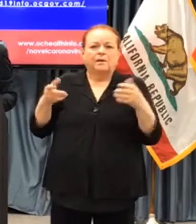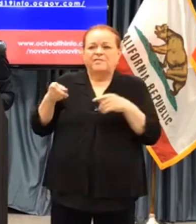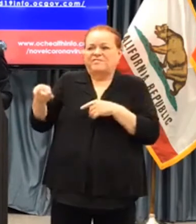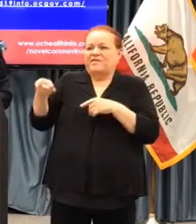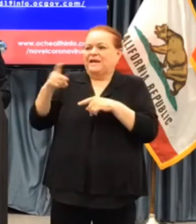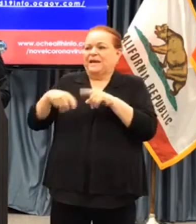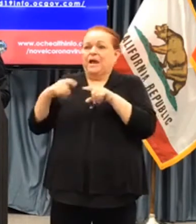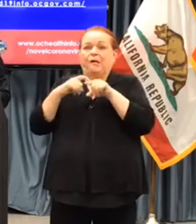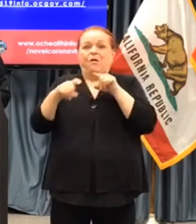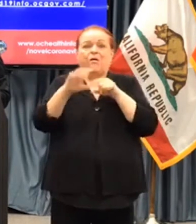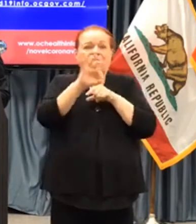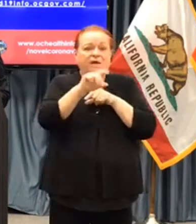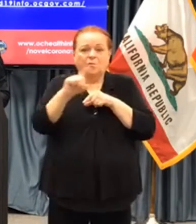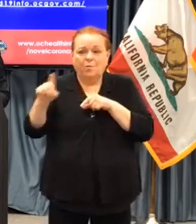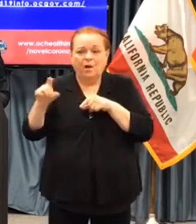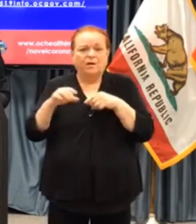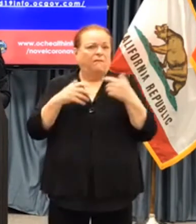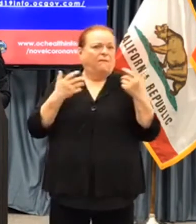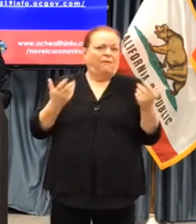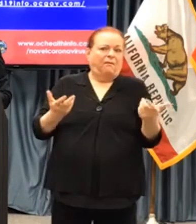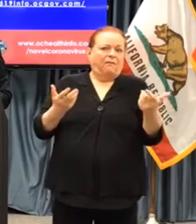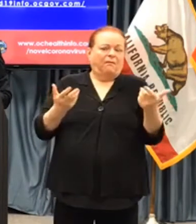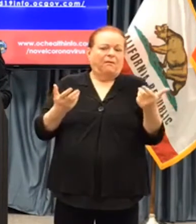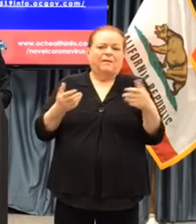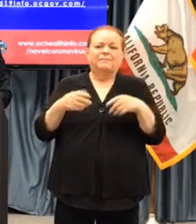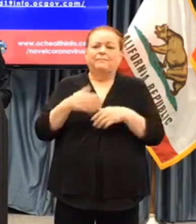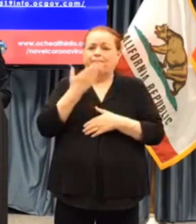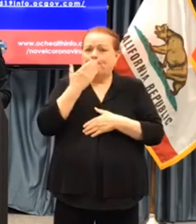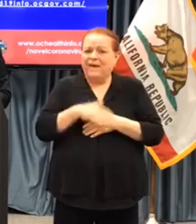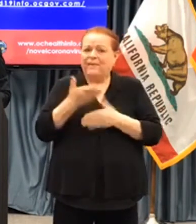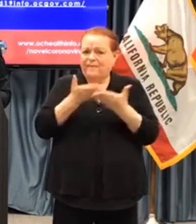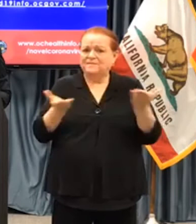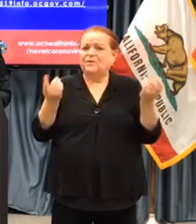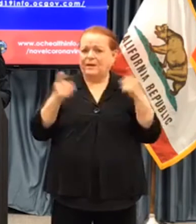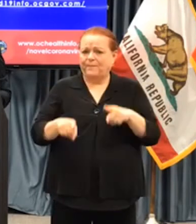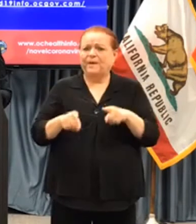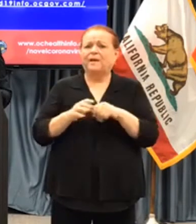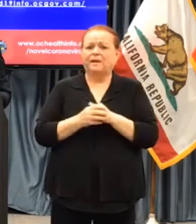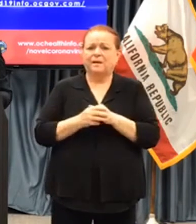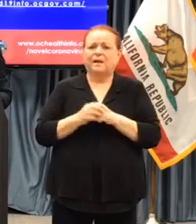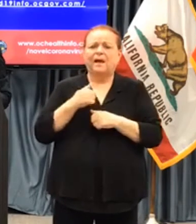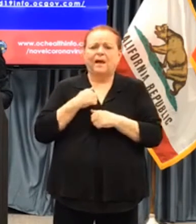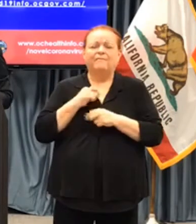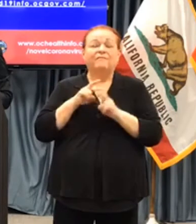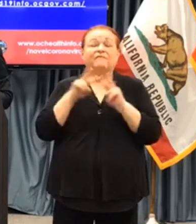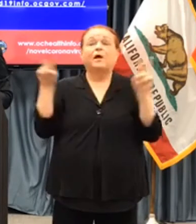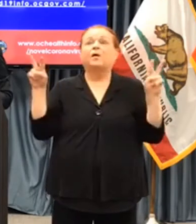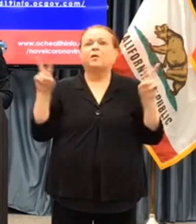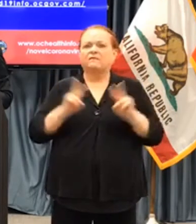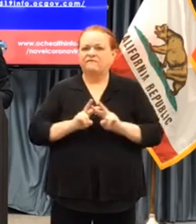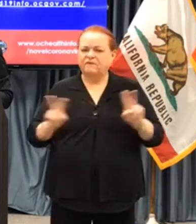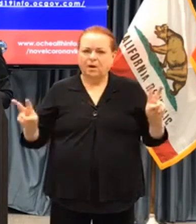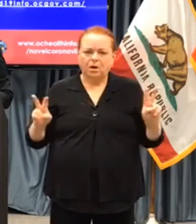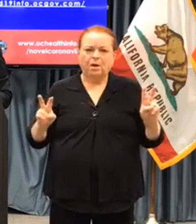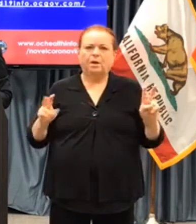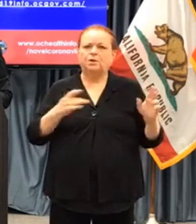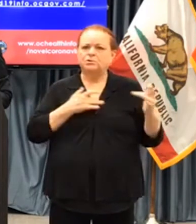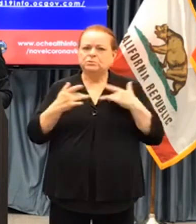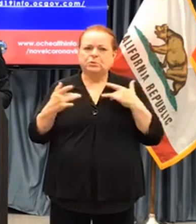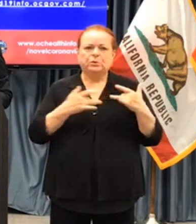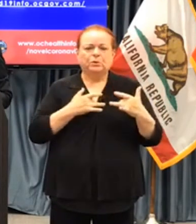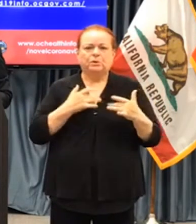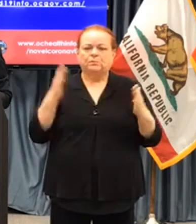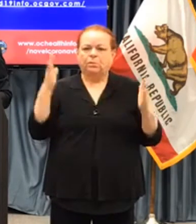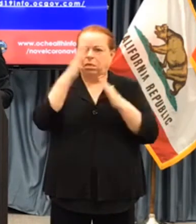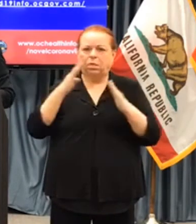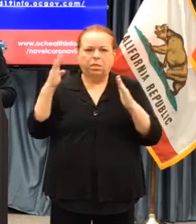the wherewithal, there are bad things happening. I mean, look, I am deeply concerned and troubled by the things you